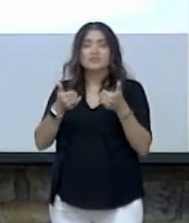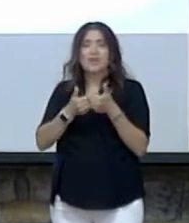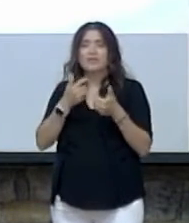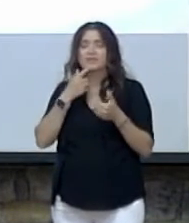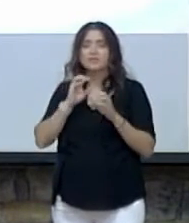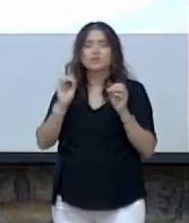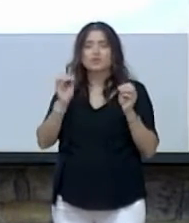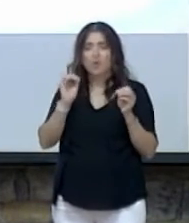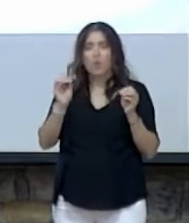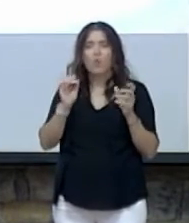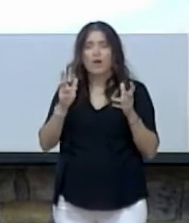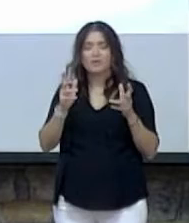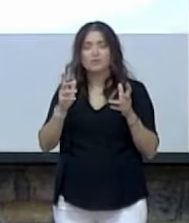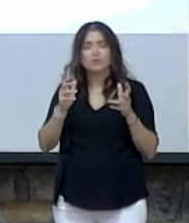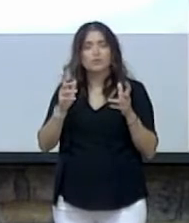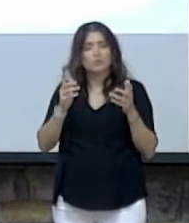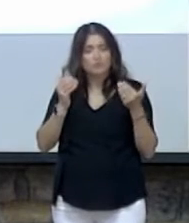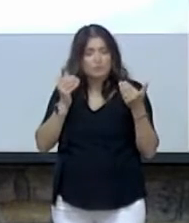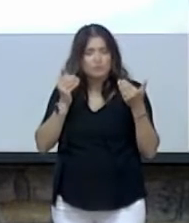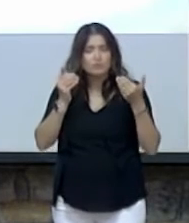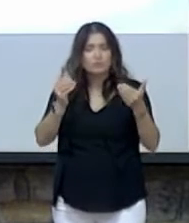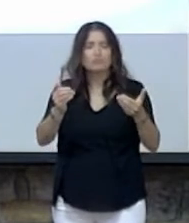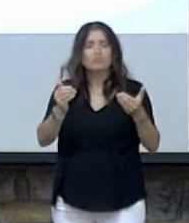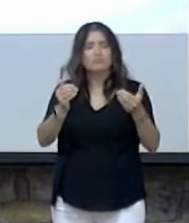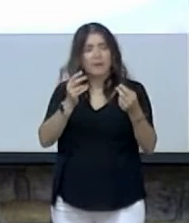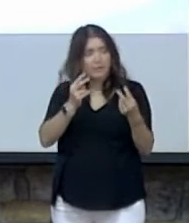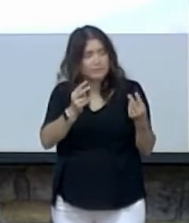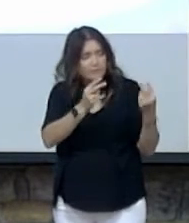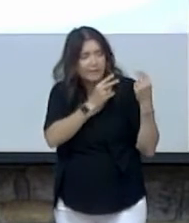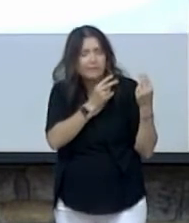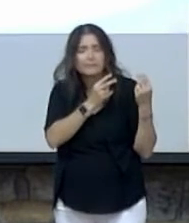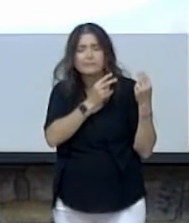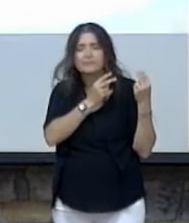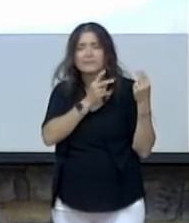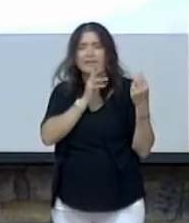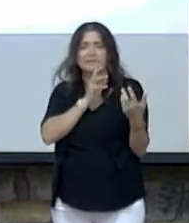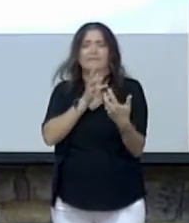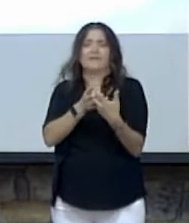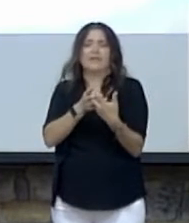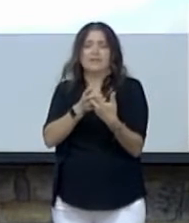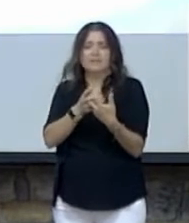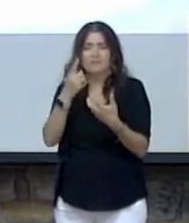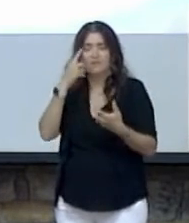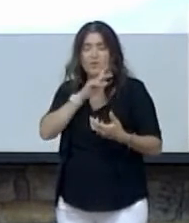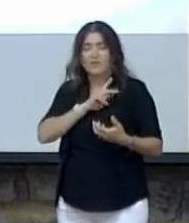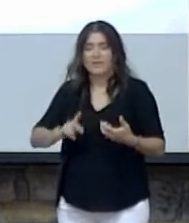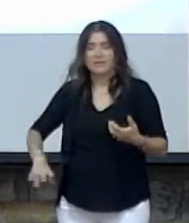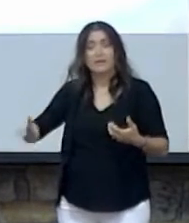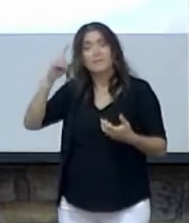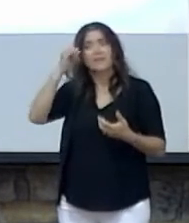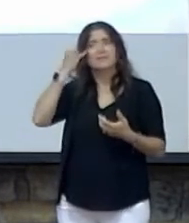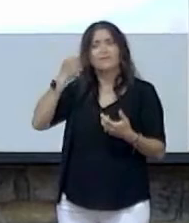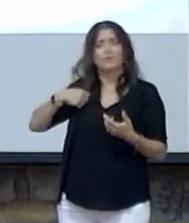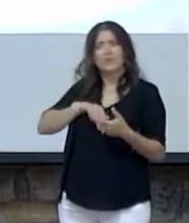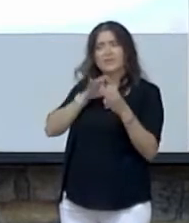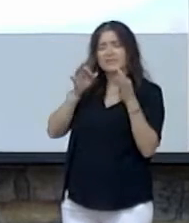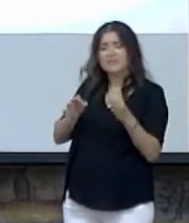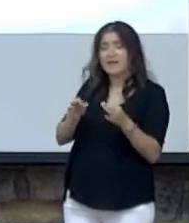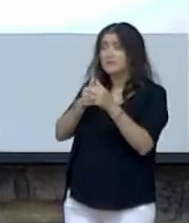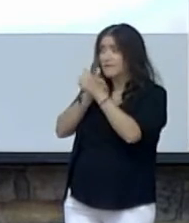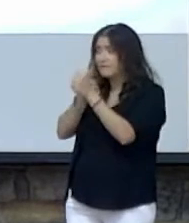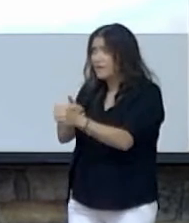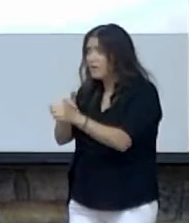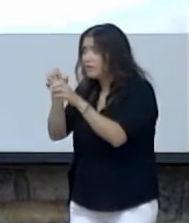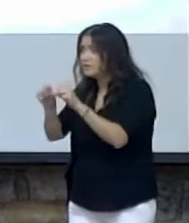puts his hand to the plow and looks back is fit for the kingdom of God. Because you see, if we choose to go after Him and then turn and leave and go back, there